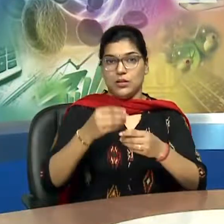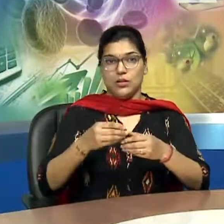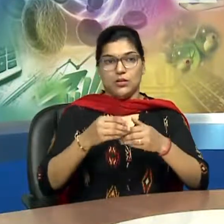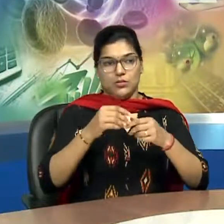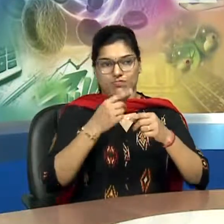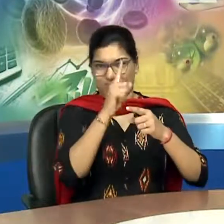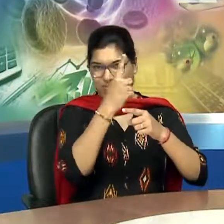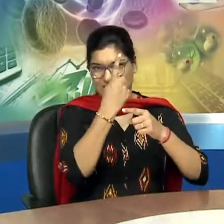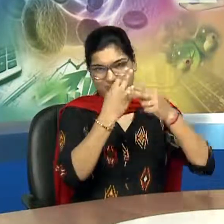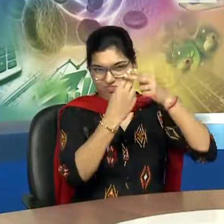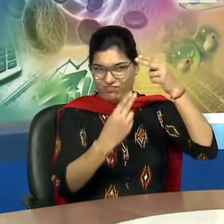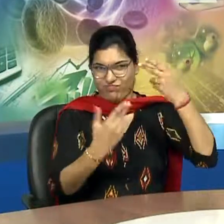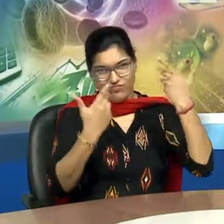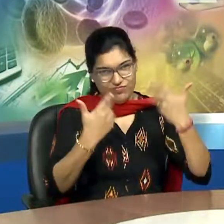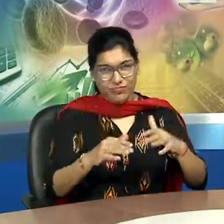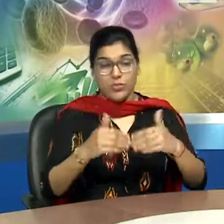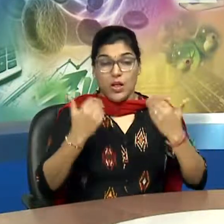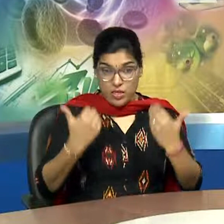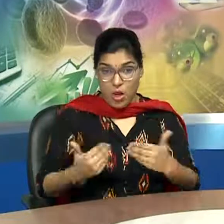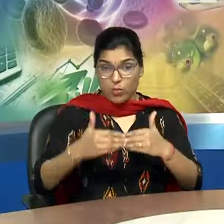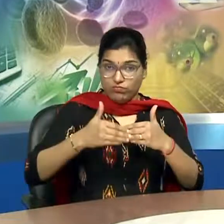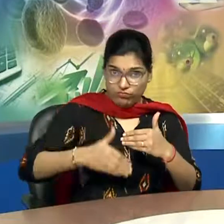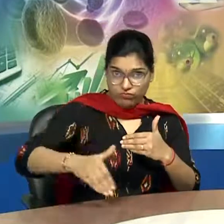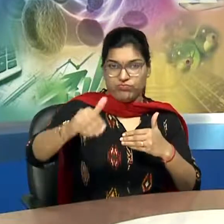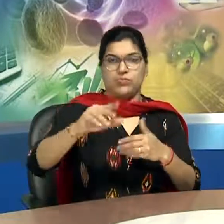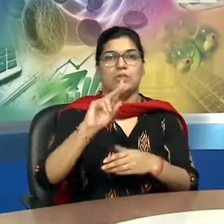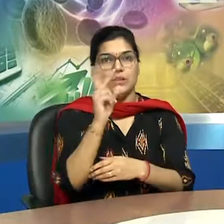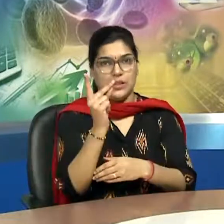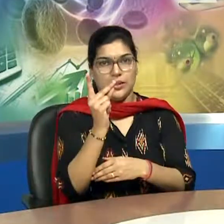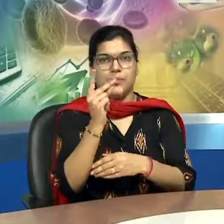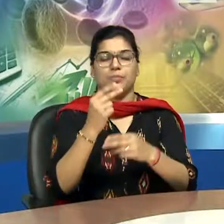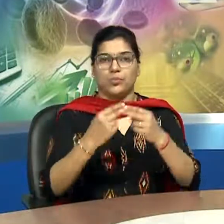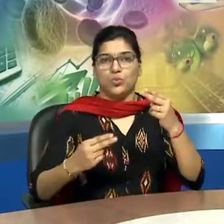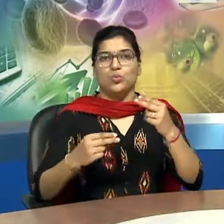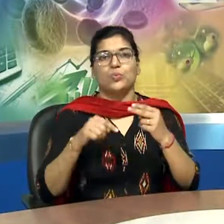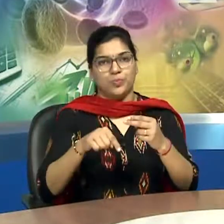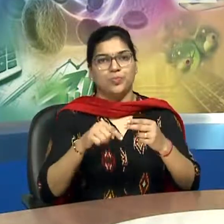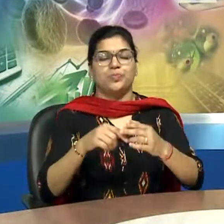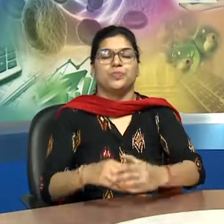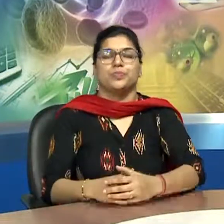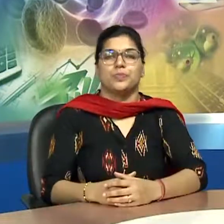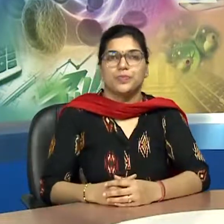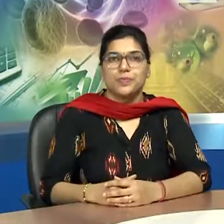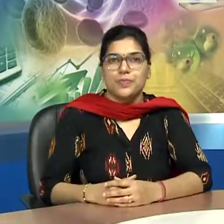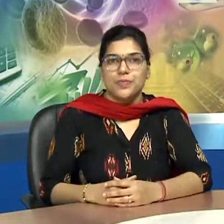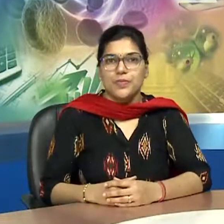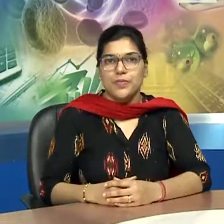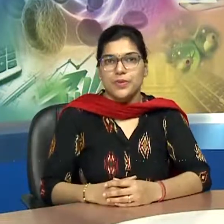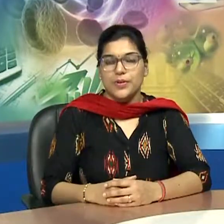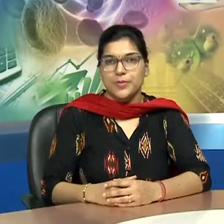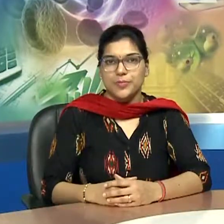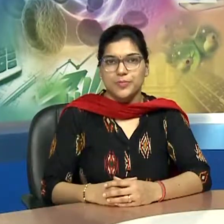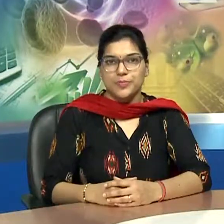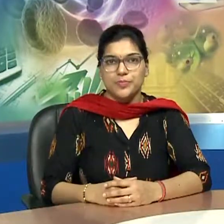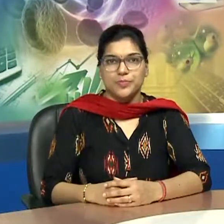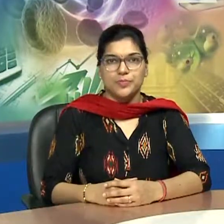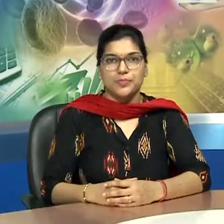Now this is second part of this lesson. First part we have already covered. Now we are beginning the